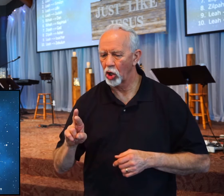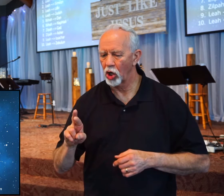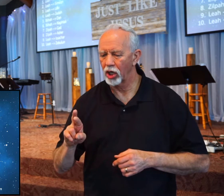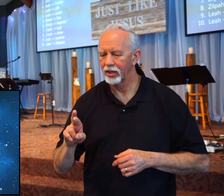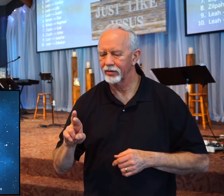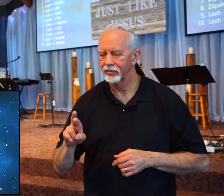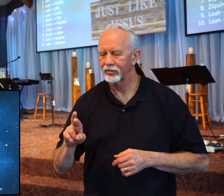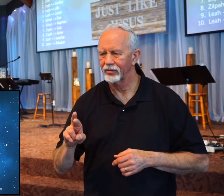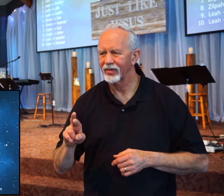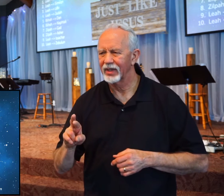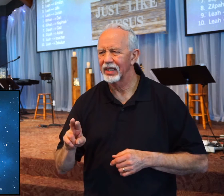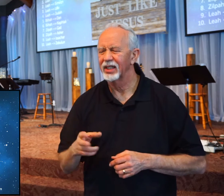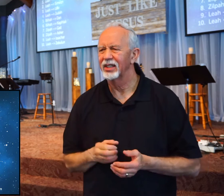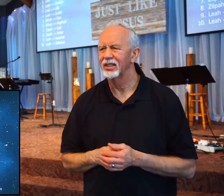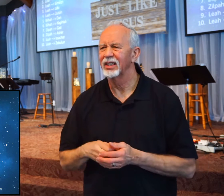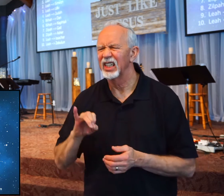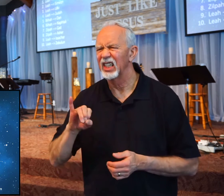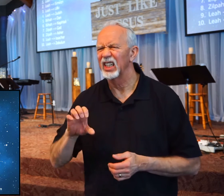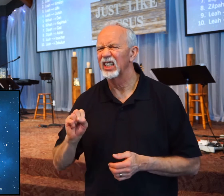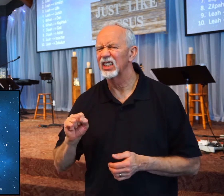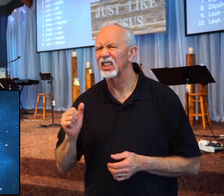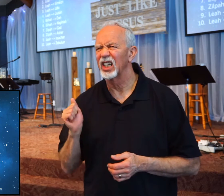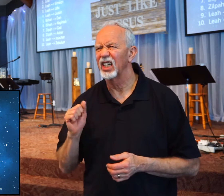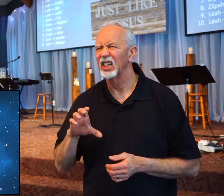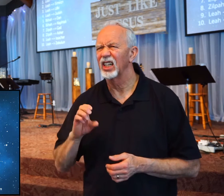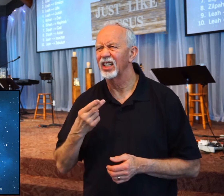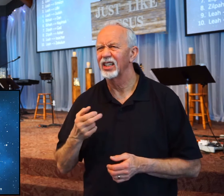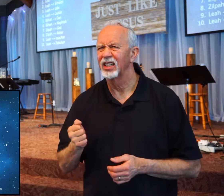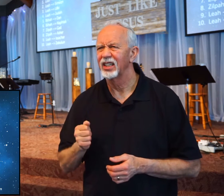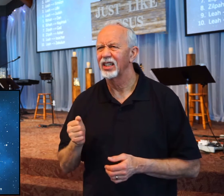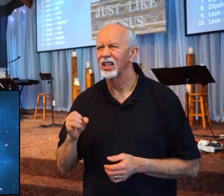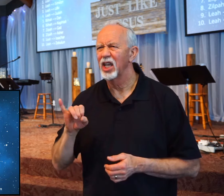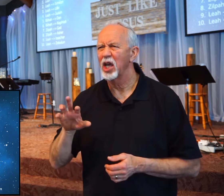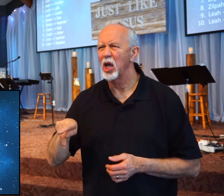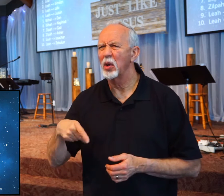Issachar. I listened to that one too, Issachar. And I kept hearing,